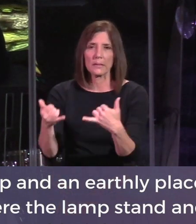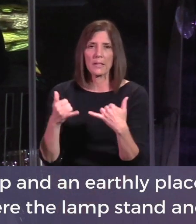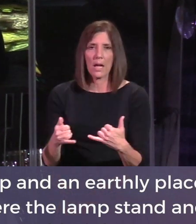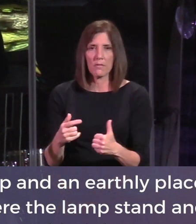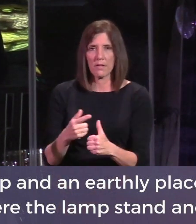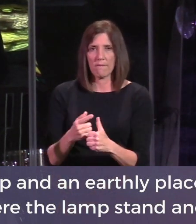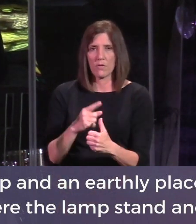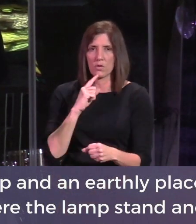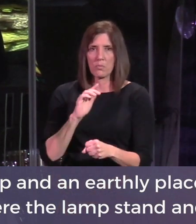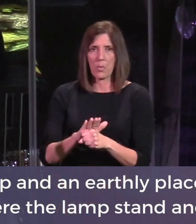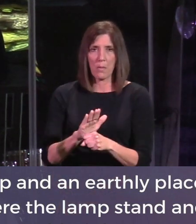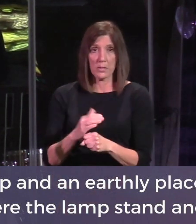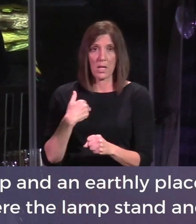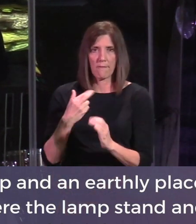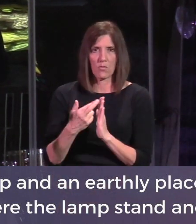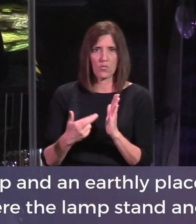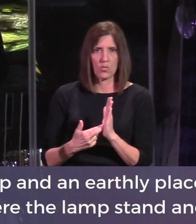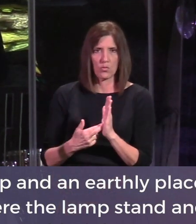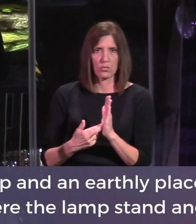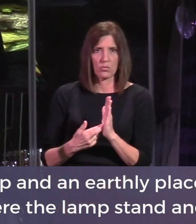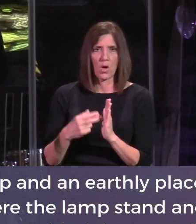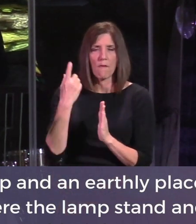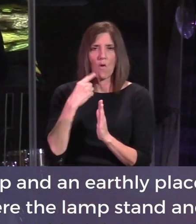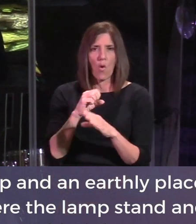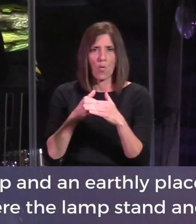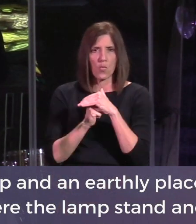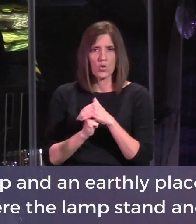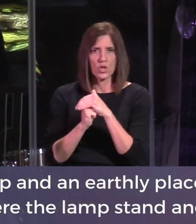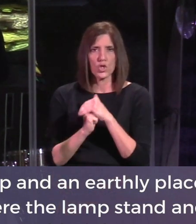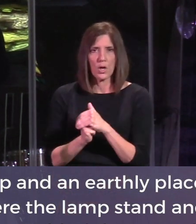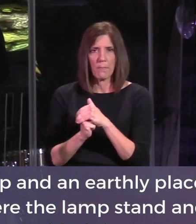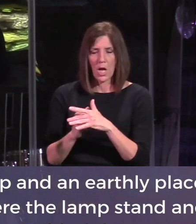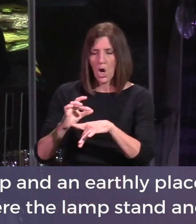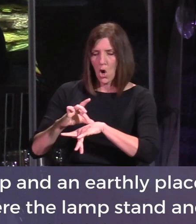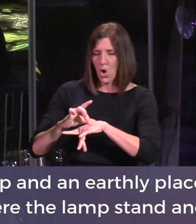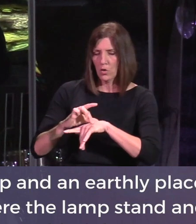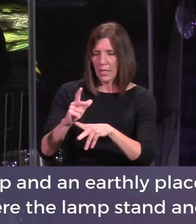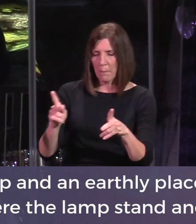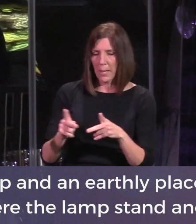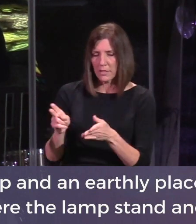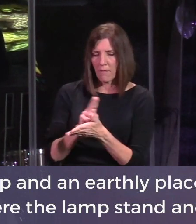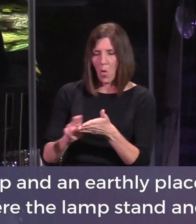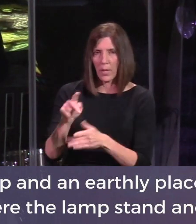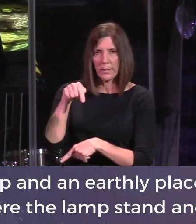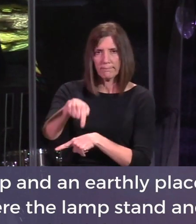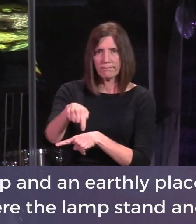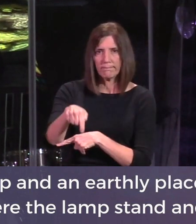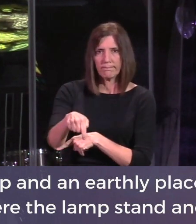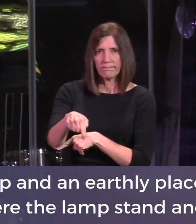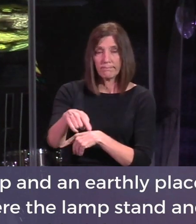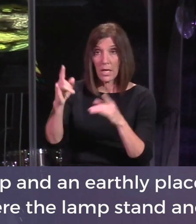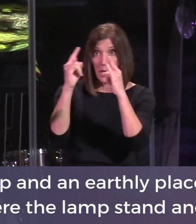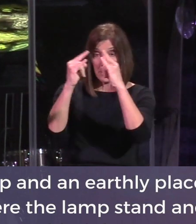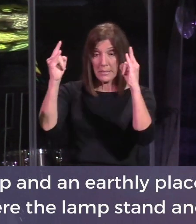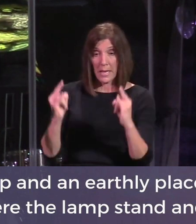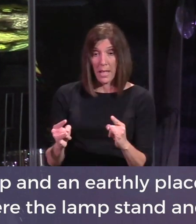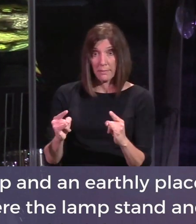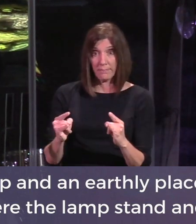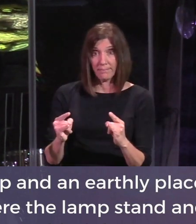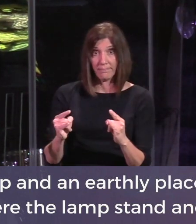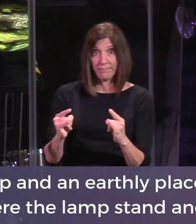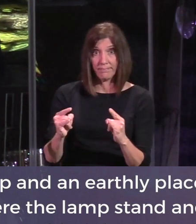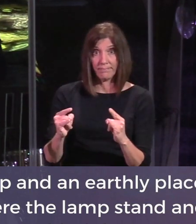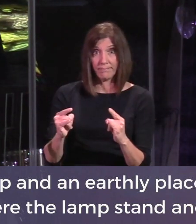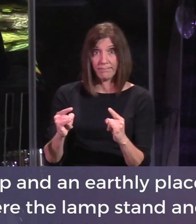covenant had regulations for worship and an earthly place of holiness. For a tent was prepared, the